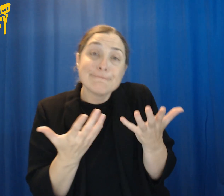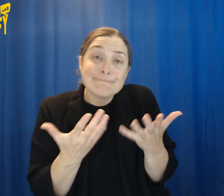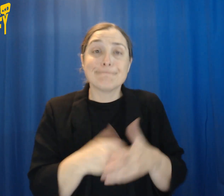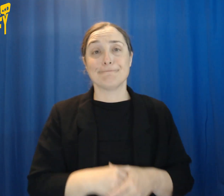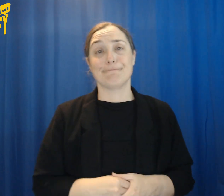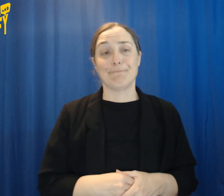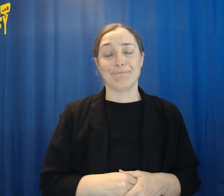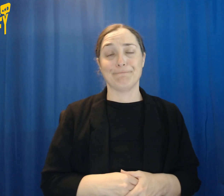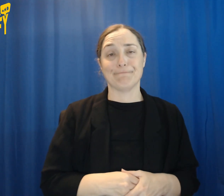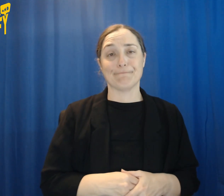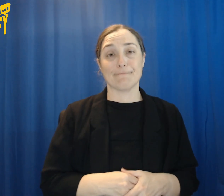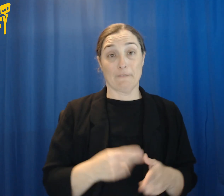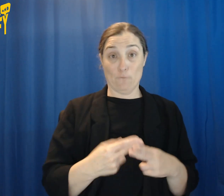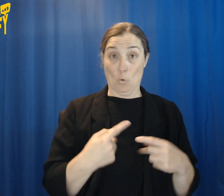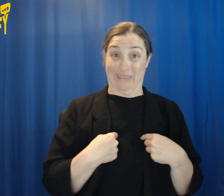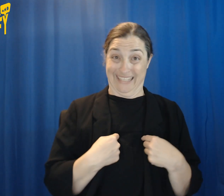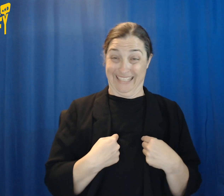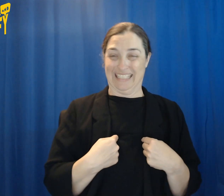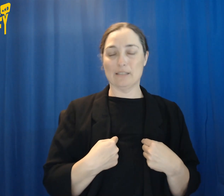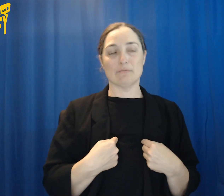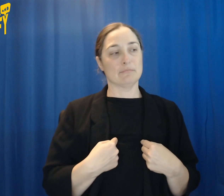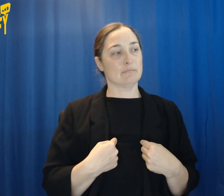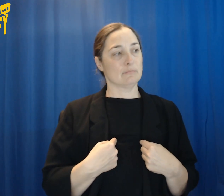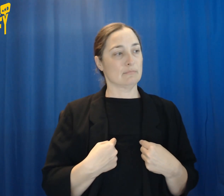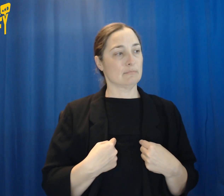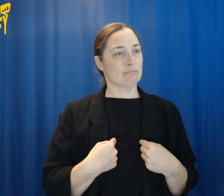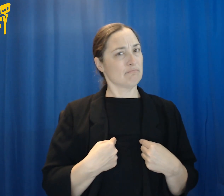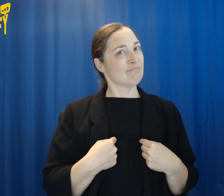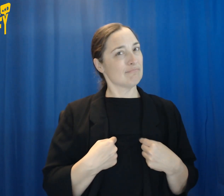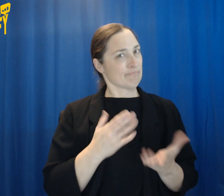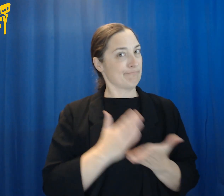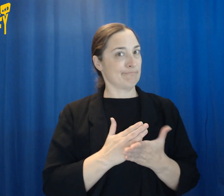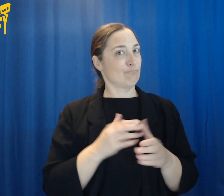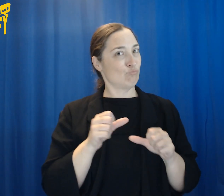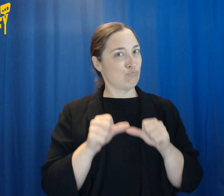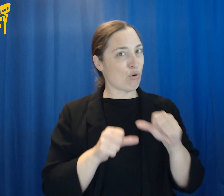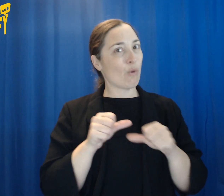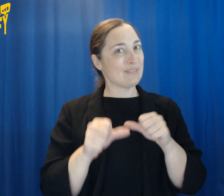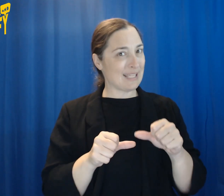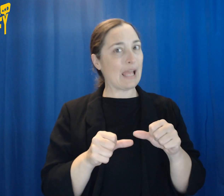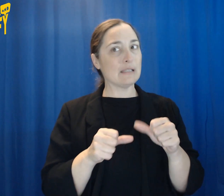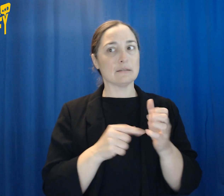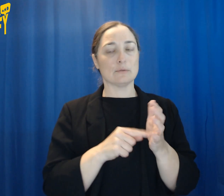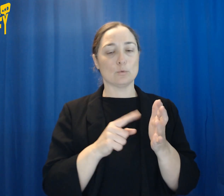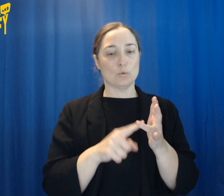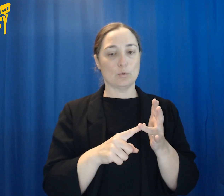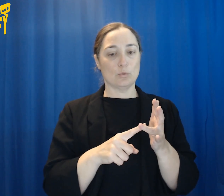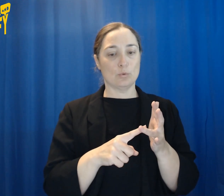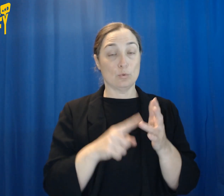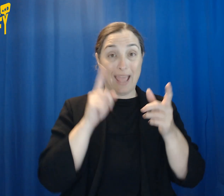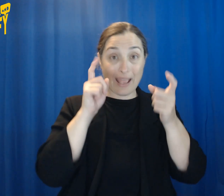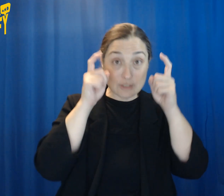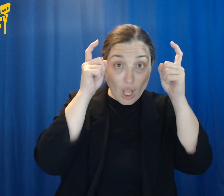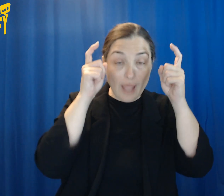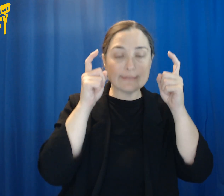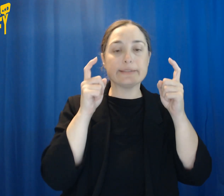And so for me, it was a real process of dealing with the anxiety of what people will